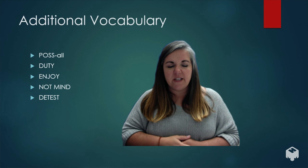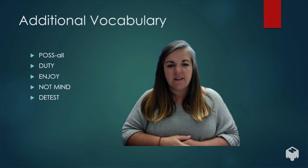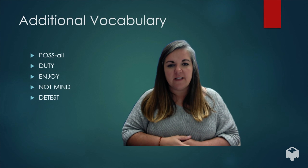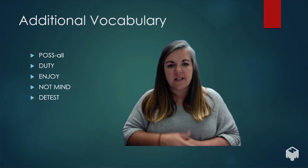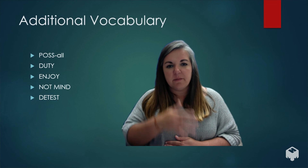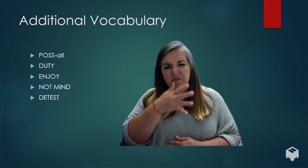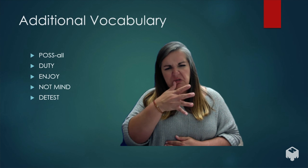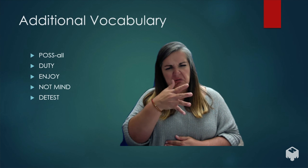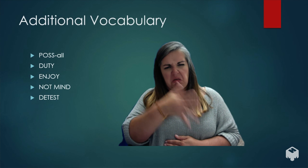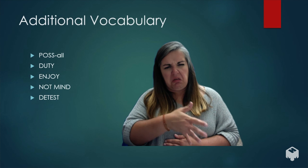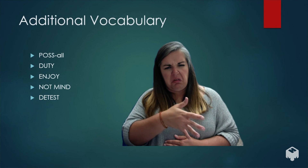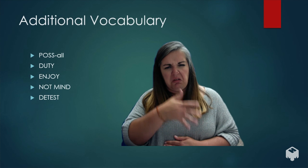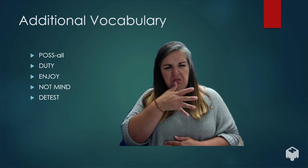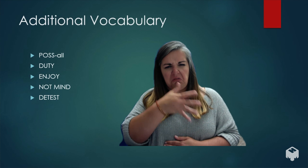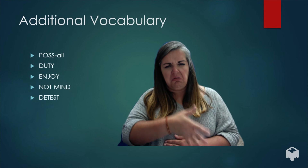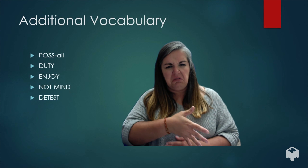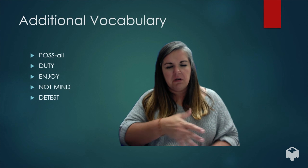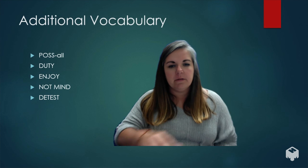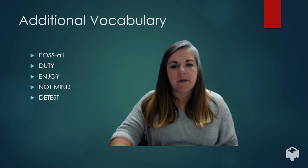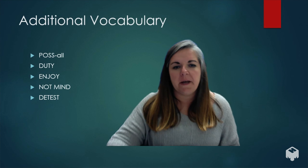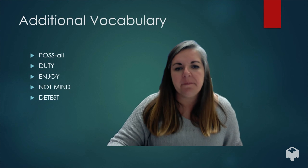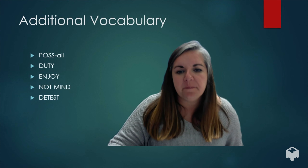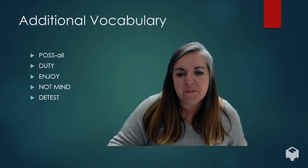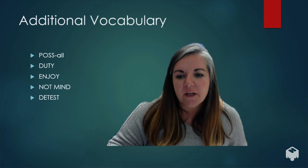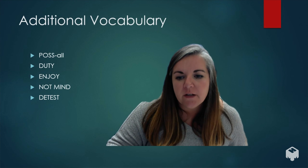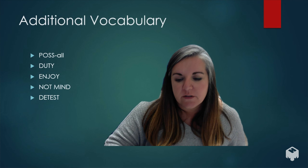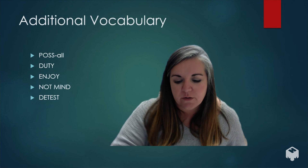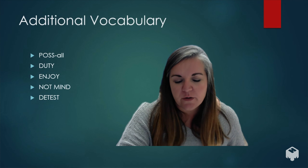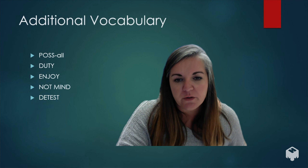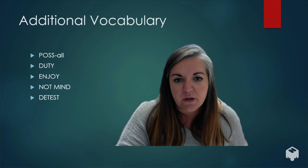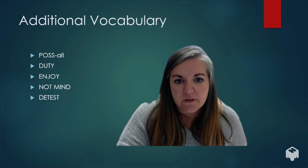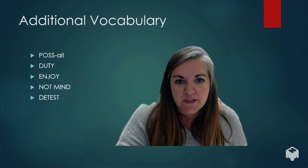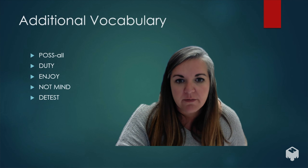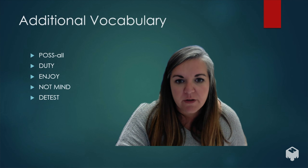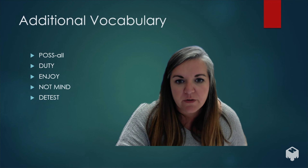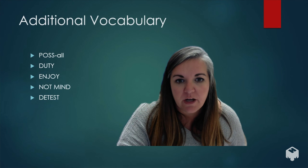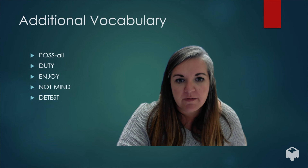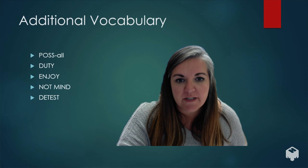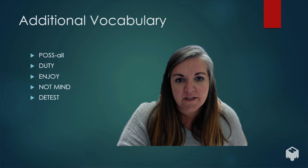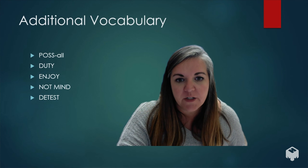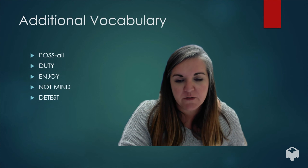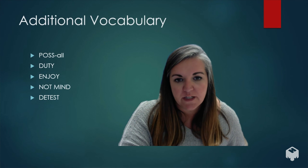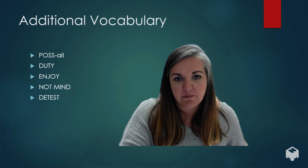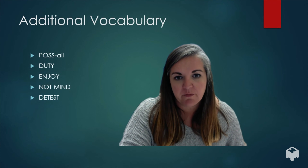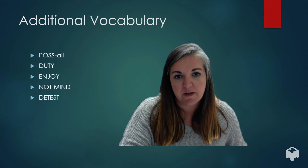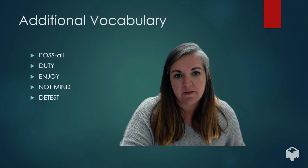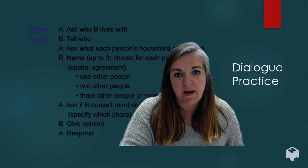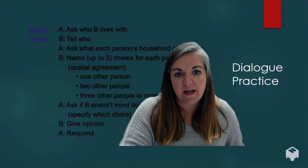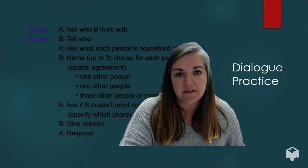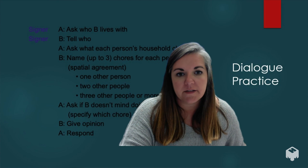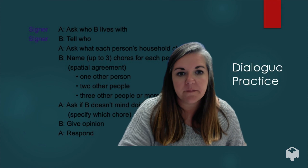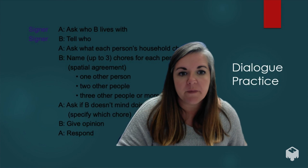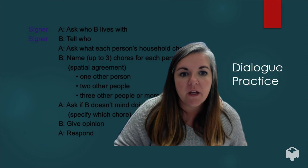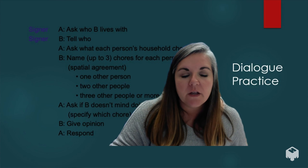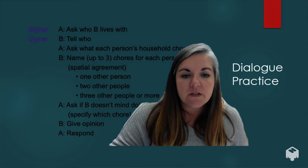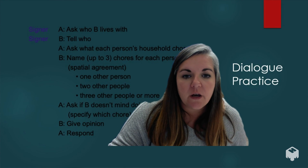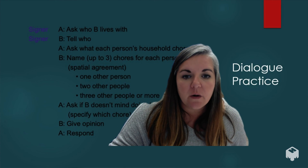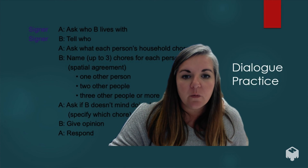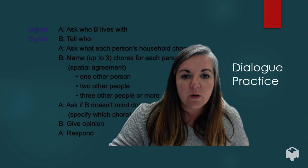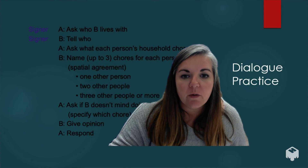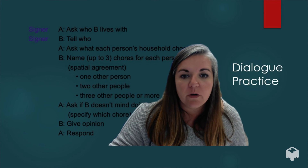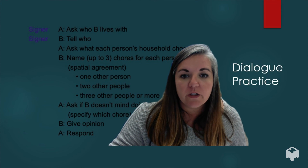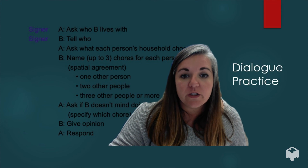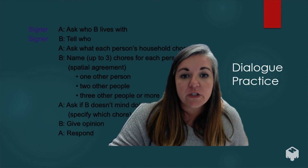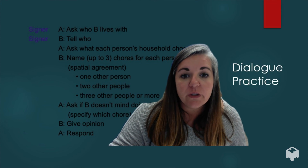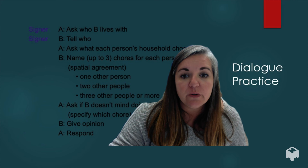detest. You've seen that sign before. Okay? So those are some of those are common signs that you've seen in the past.